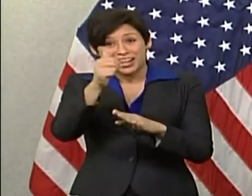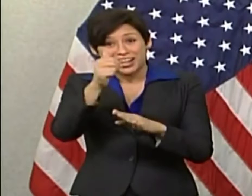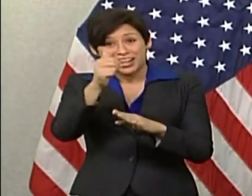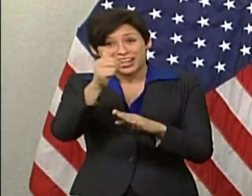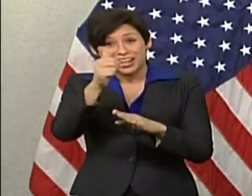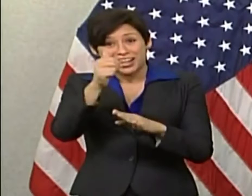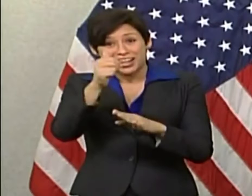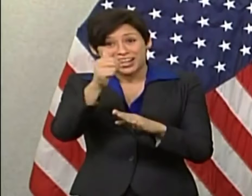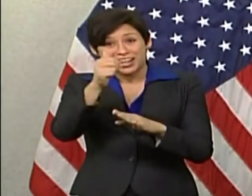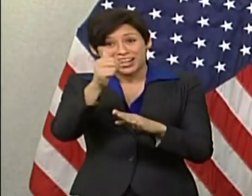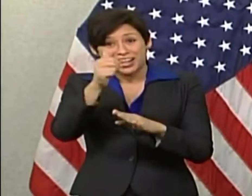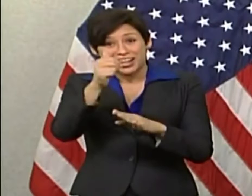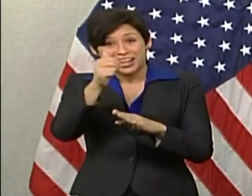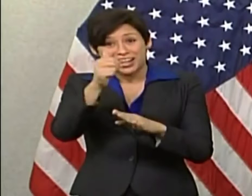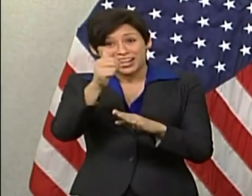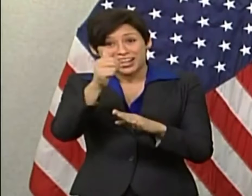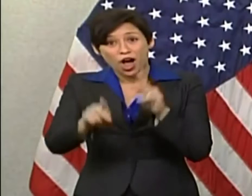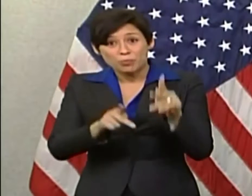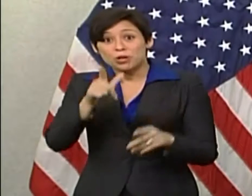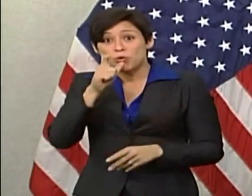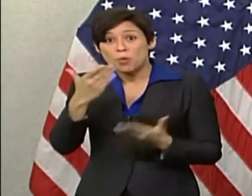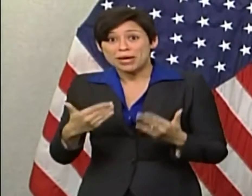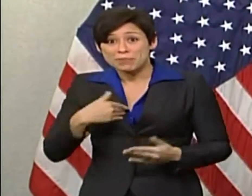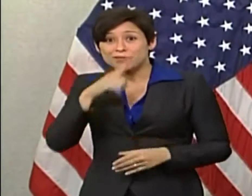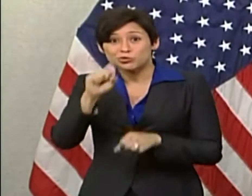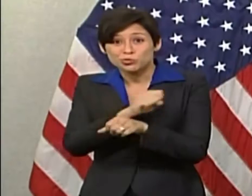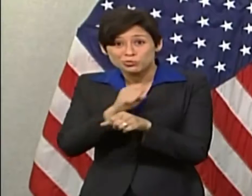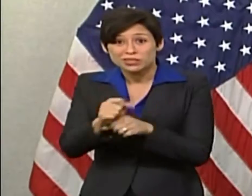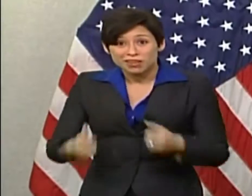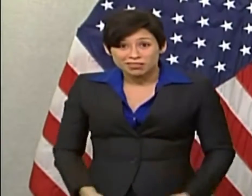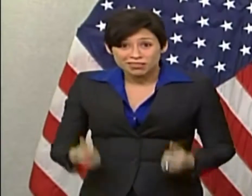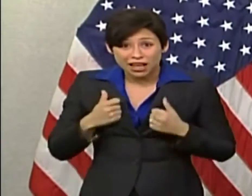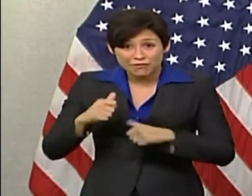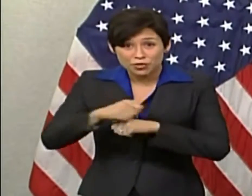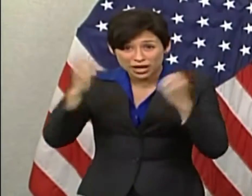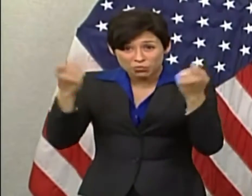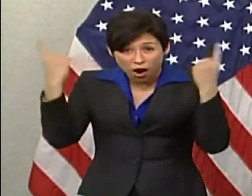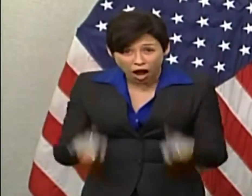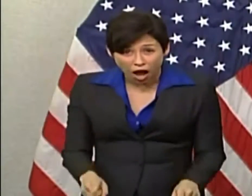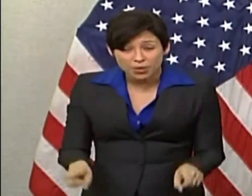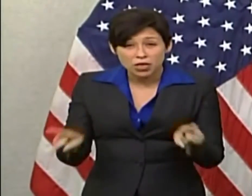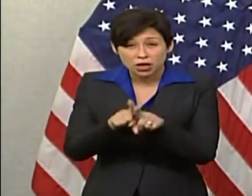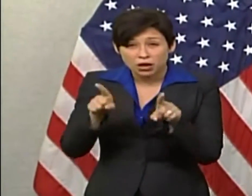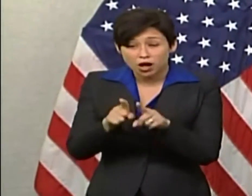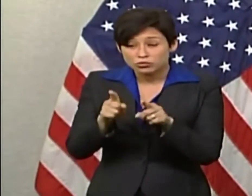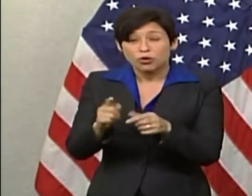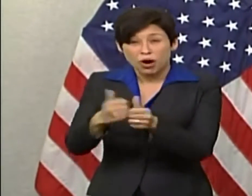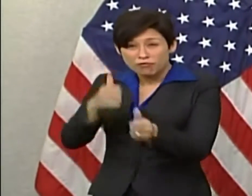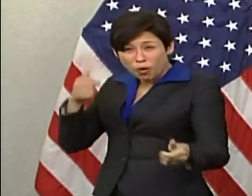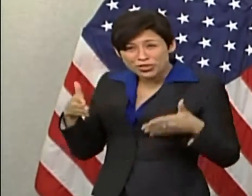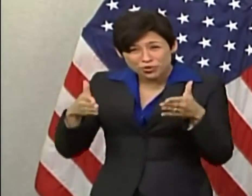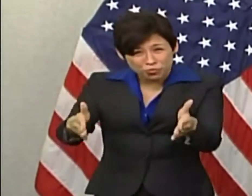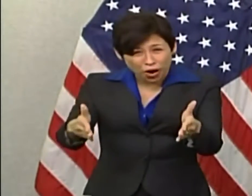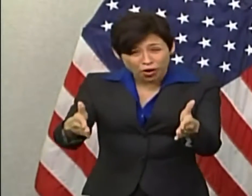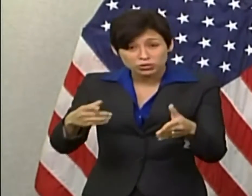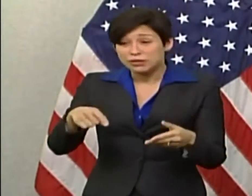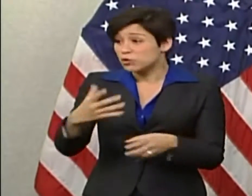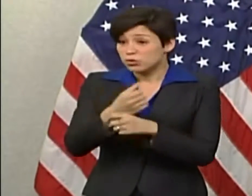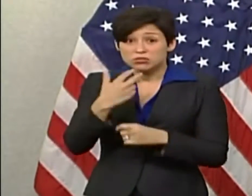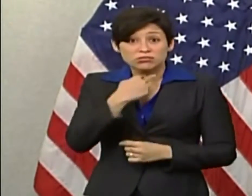Welcome to News 12. Right now, we want to take you to a live press conference happening right now. New York City Mayor Michael Bloomberg briefing us on conditions in Manhattan. Let's listen in.